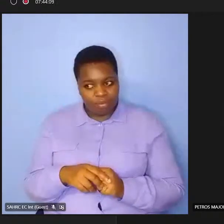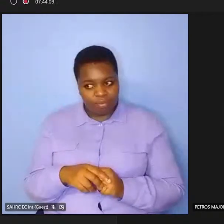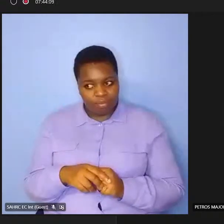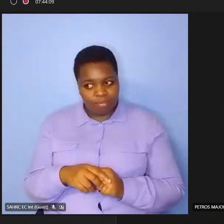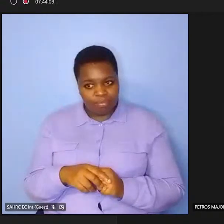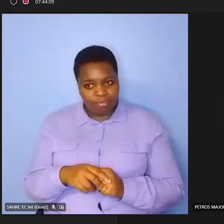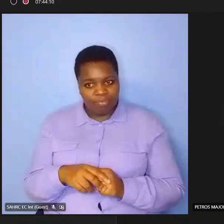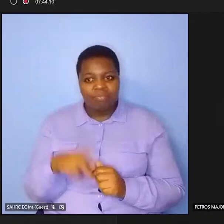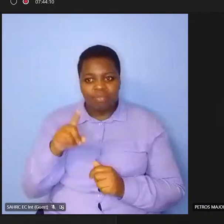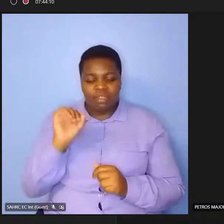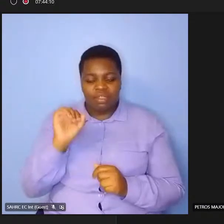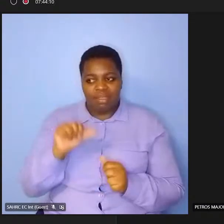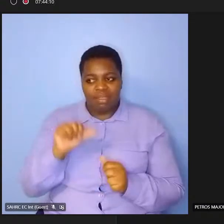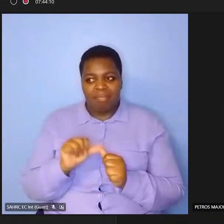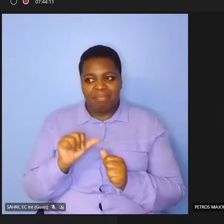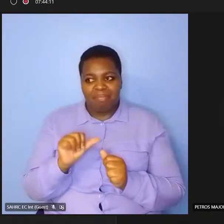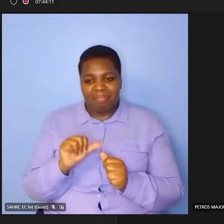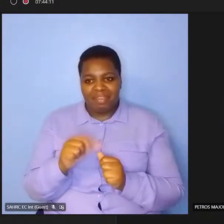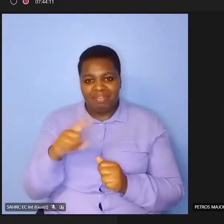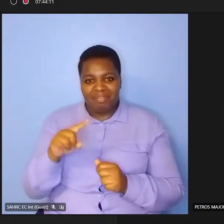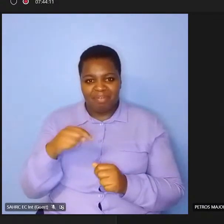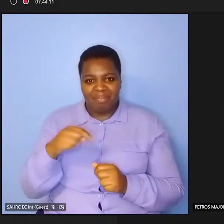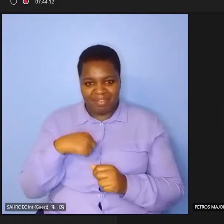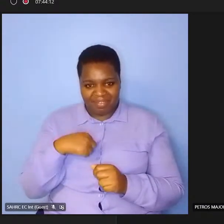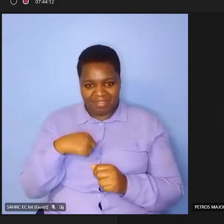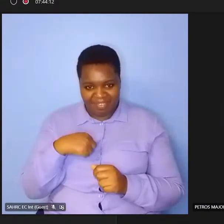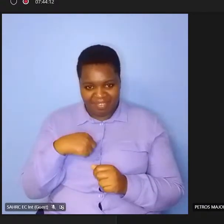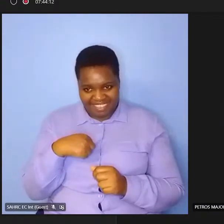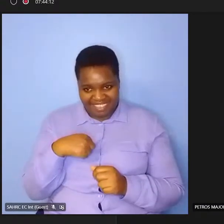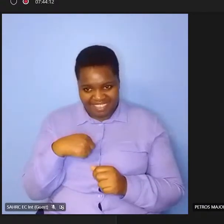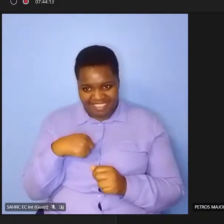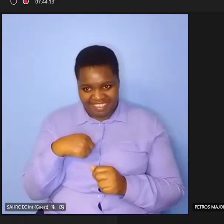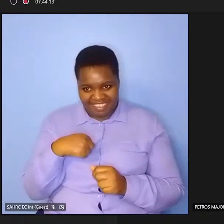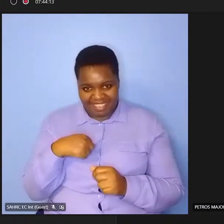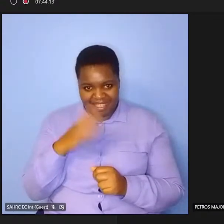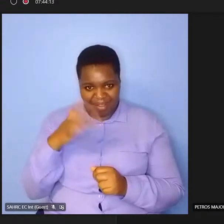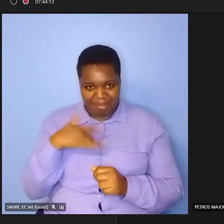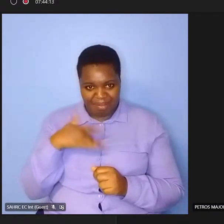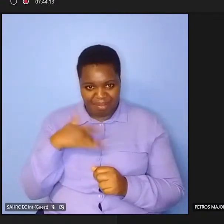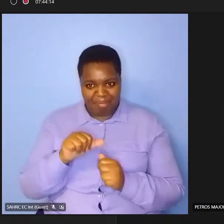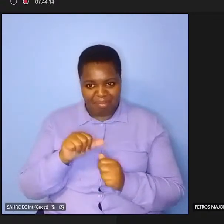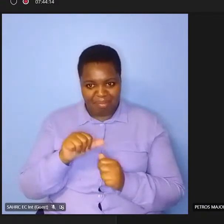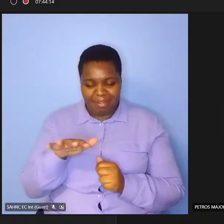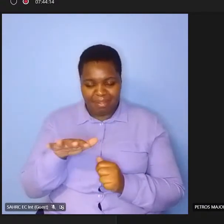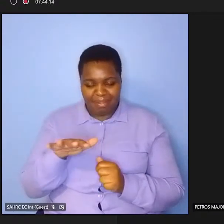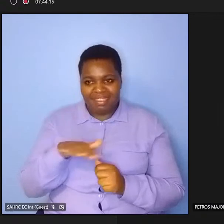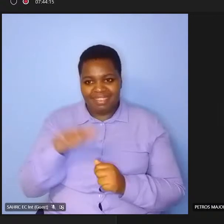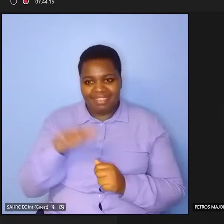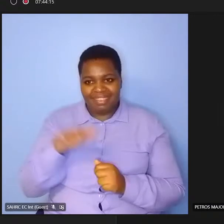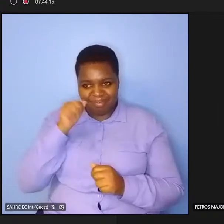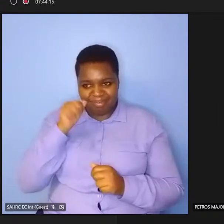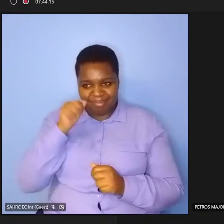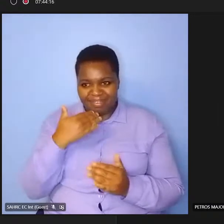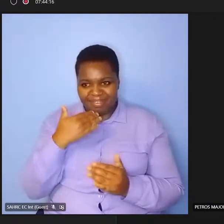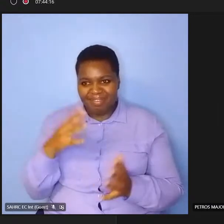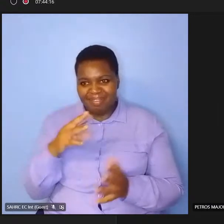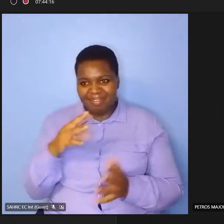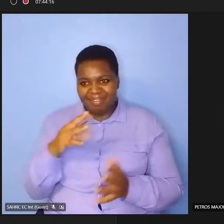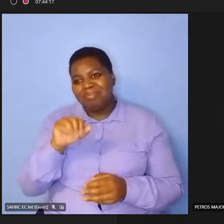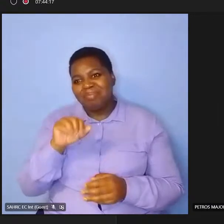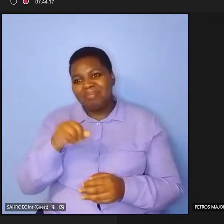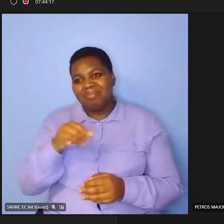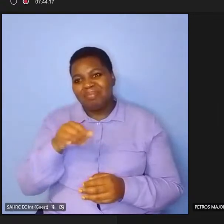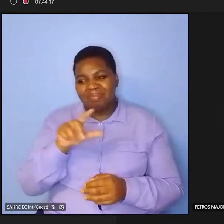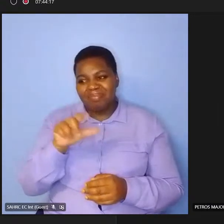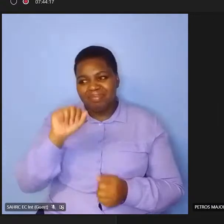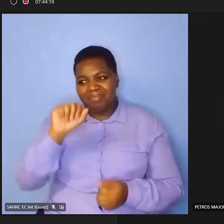that would be great. That would be great for me. Okay, I'll be in a better signal okay. tomorrow. Thank you, Mr. Majola. We're going to wrap